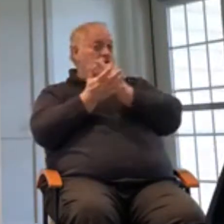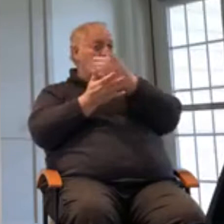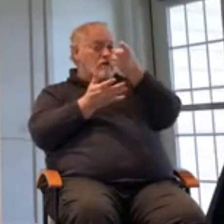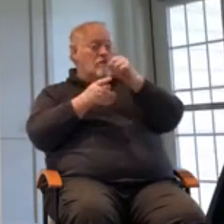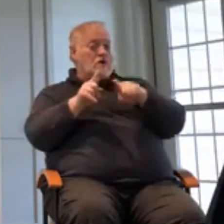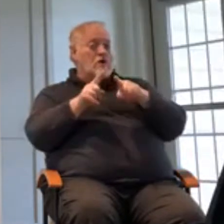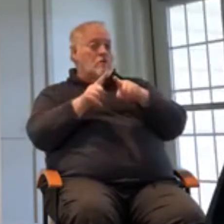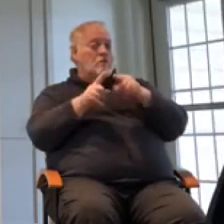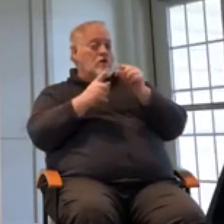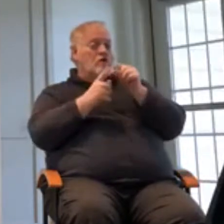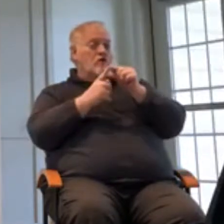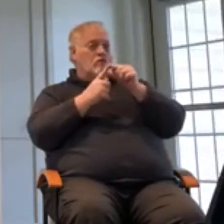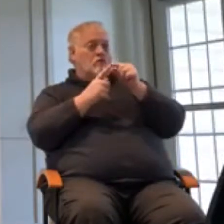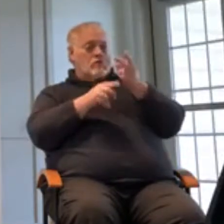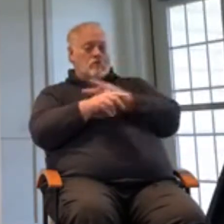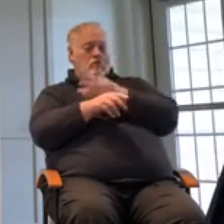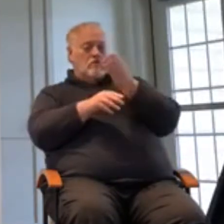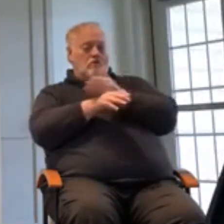word shepherd